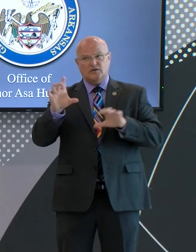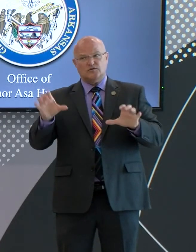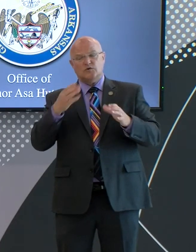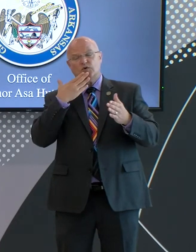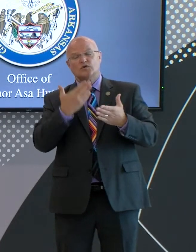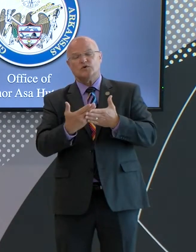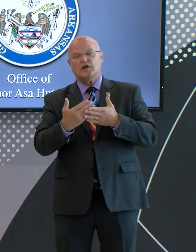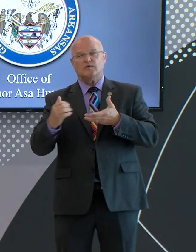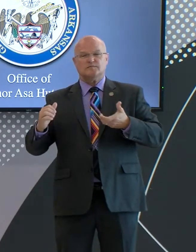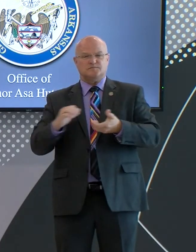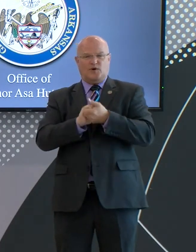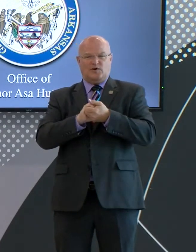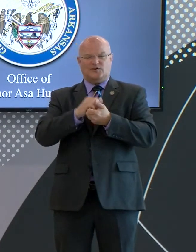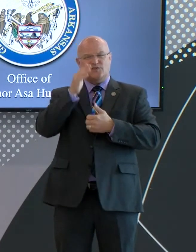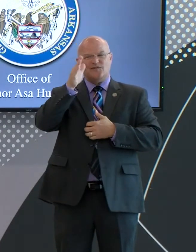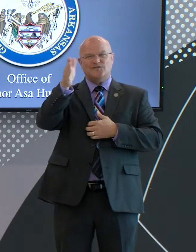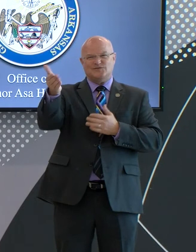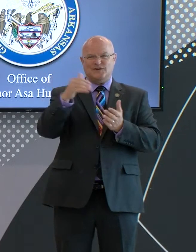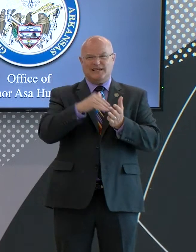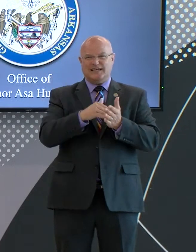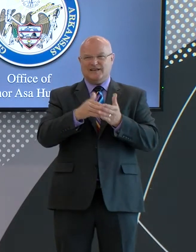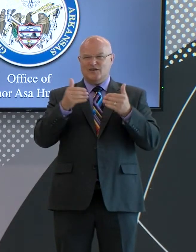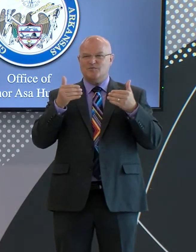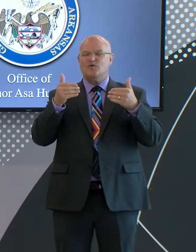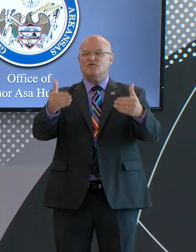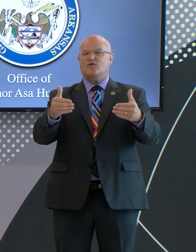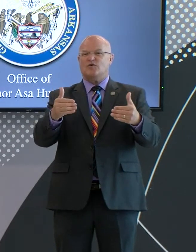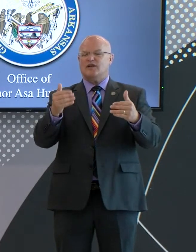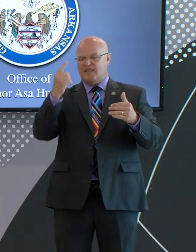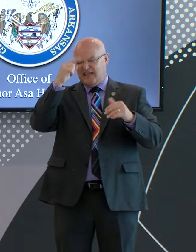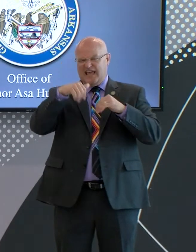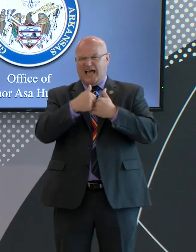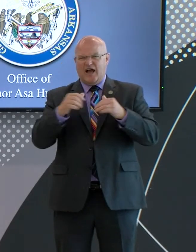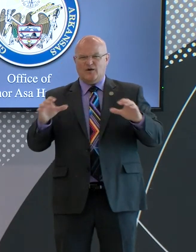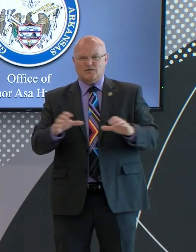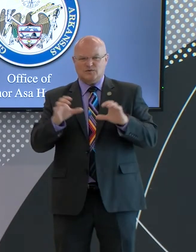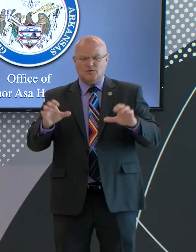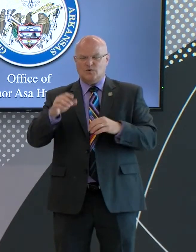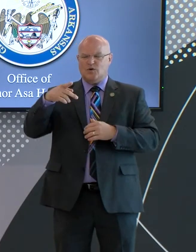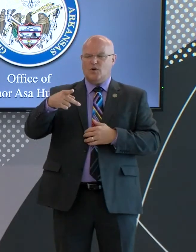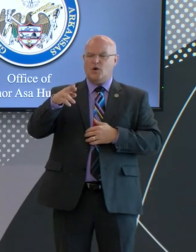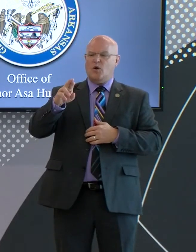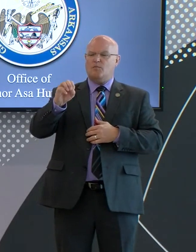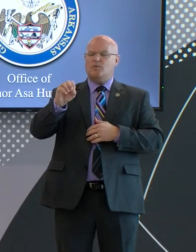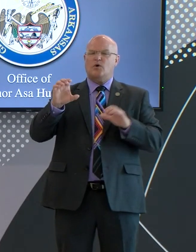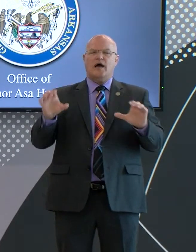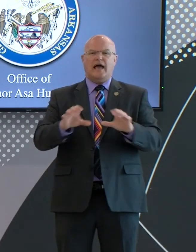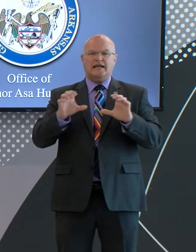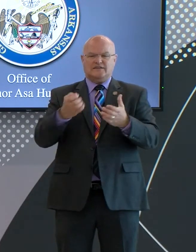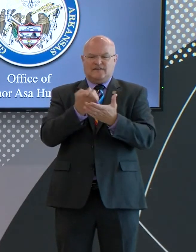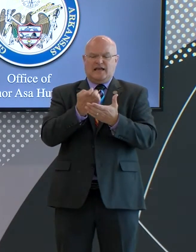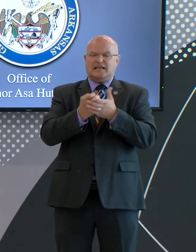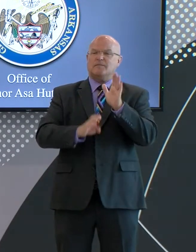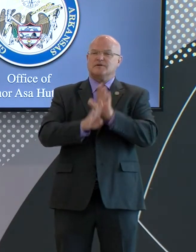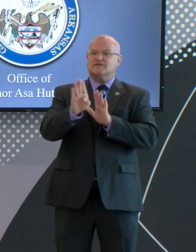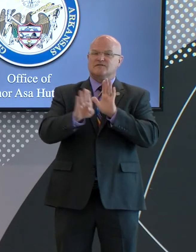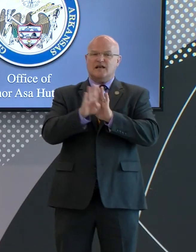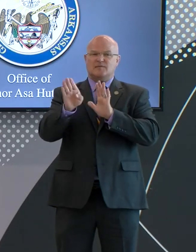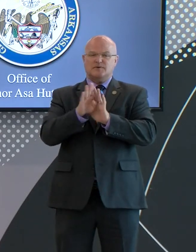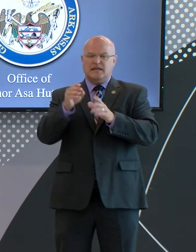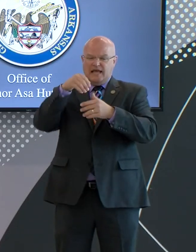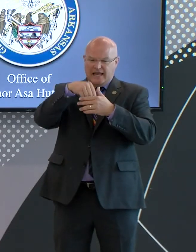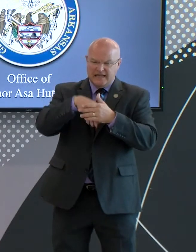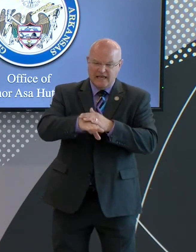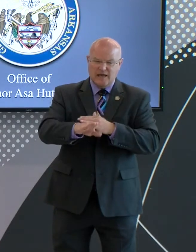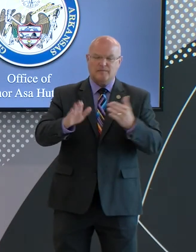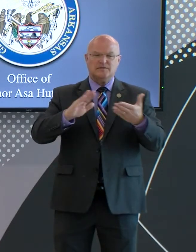look forward to partnering in the future as we move forward and figure out how we're going to do proactive economic development and recruit into a community like